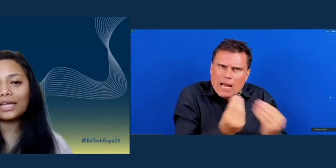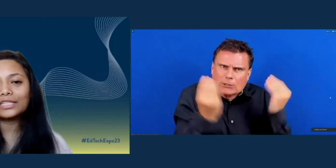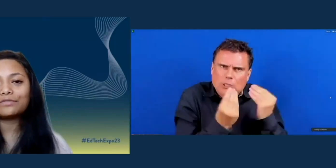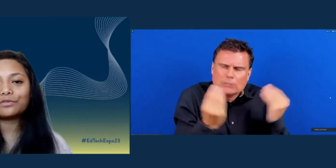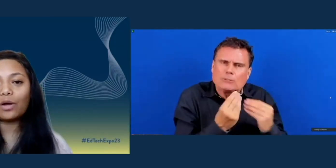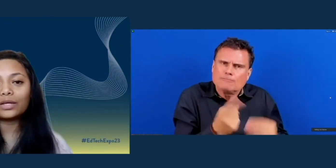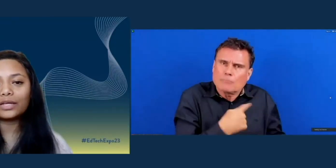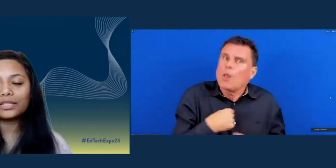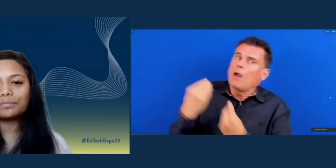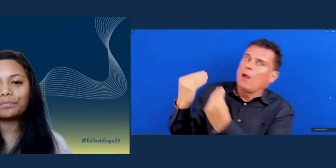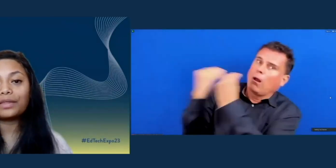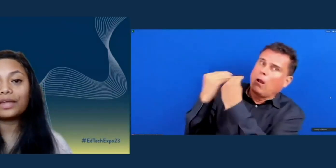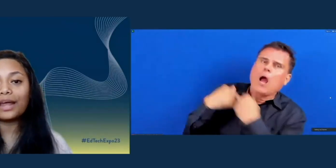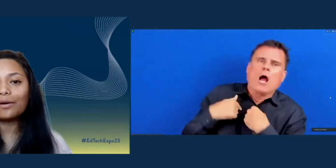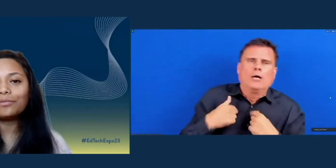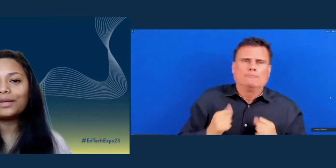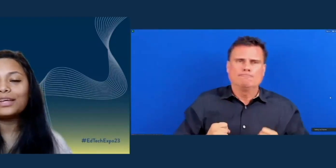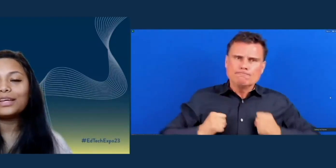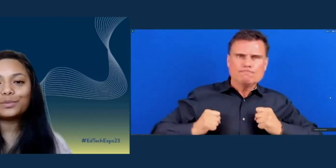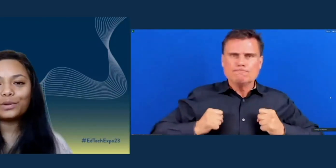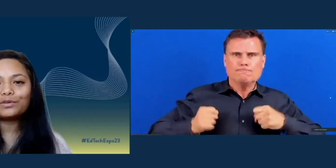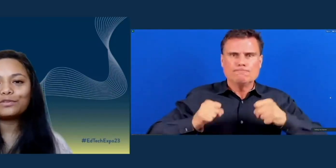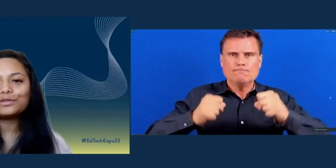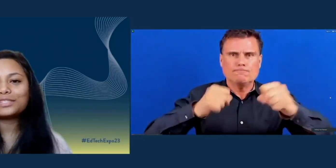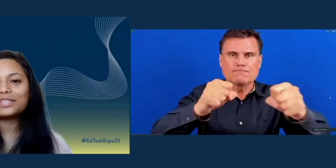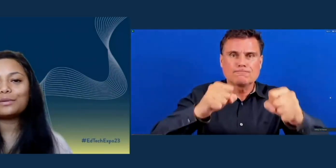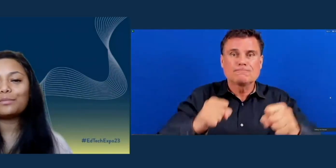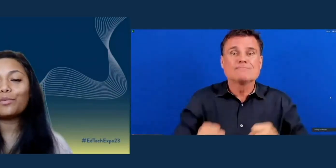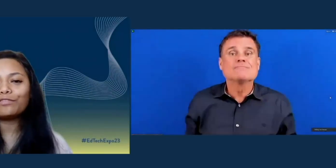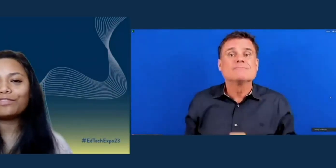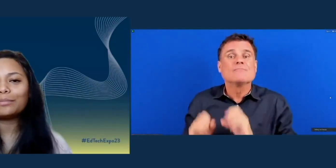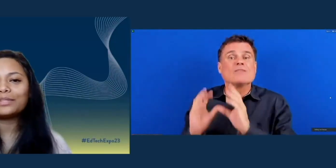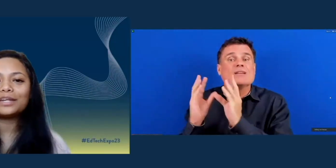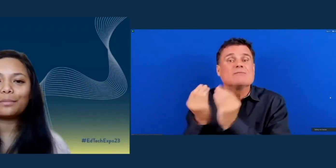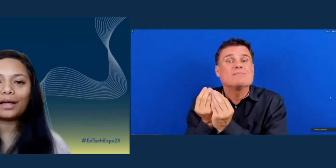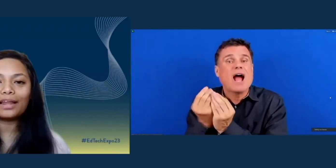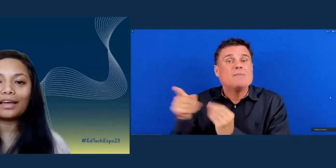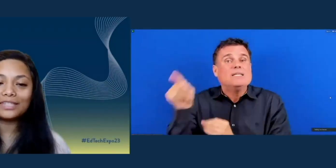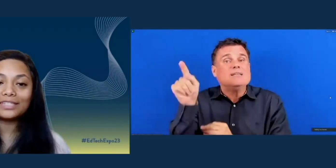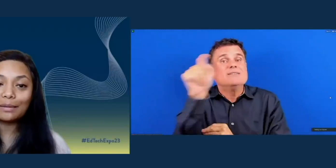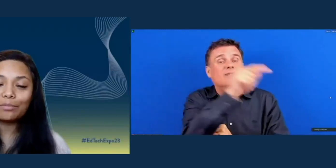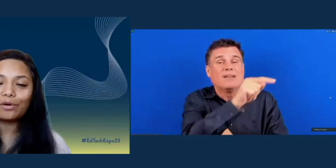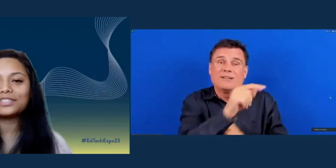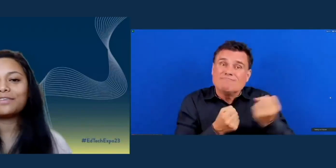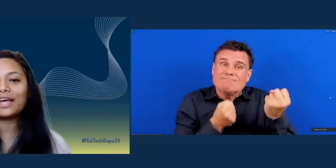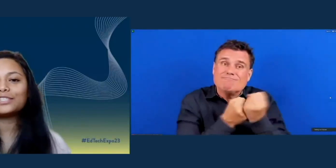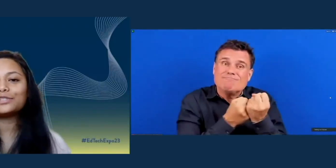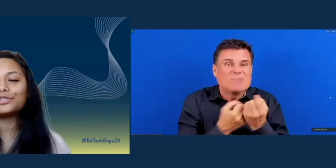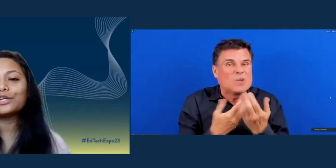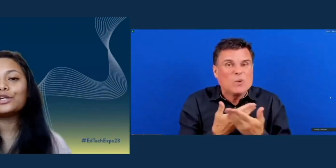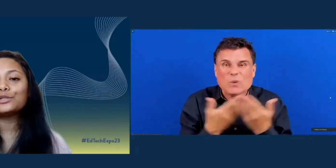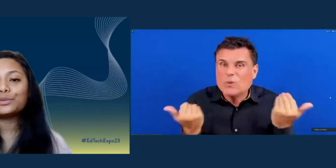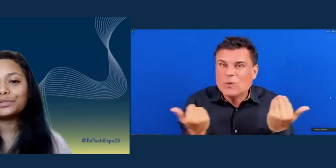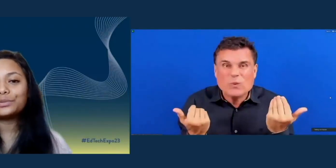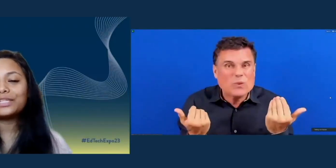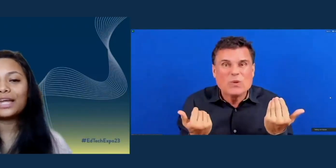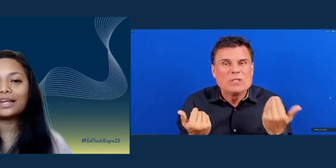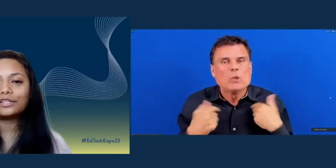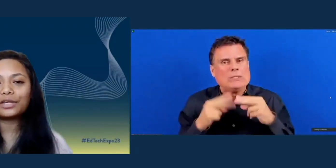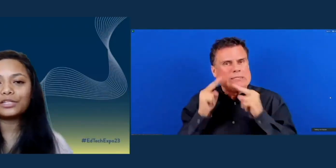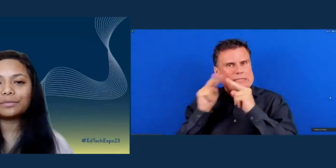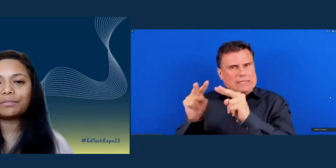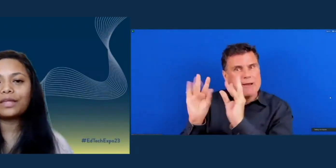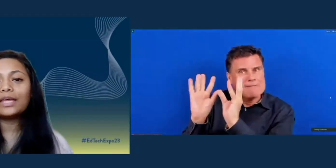the case for all kids. And now, it's wonderful to see more families in Nepal have these same positive attitudes towards reading